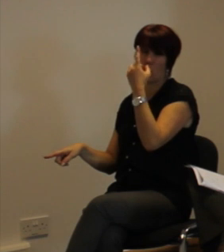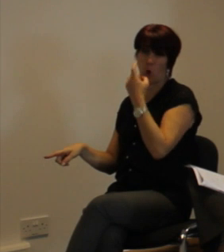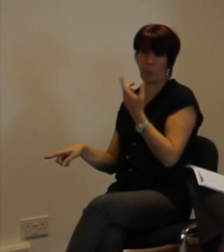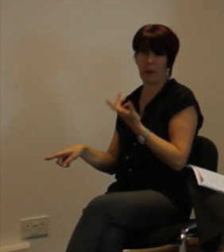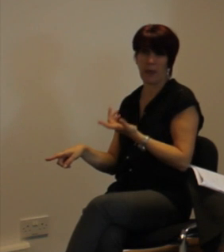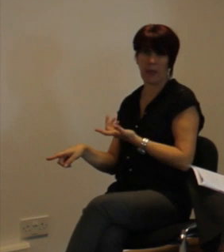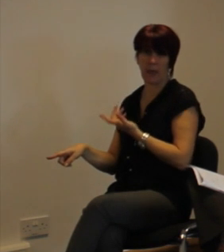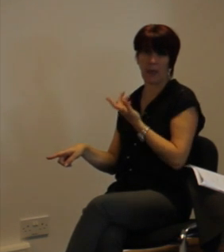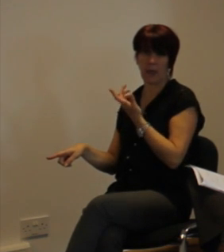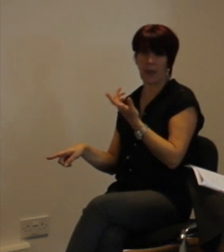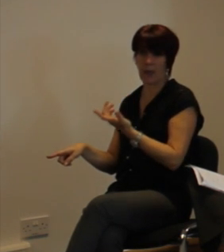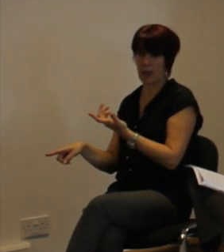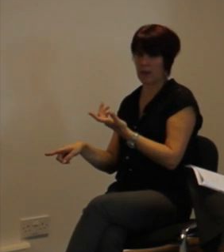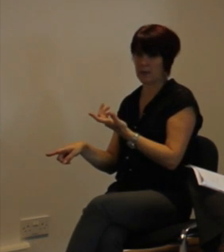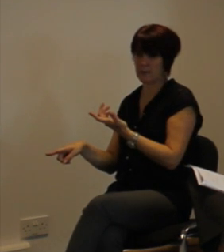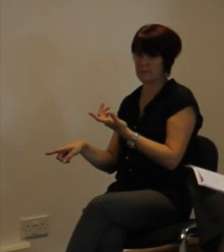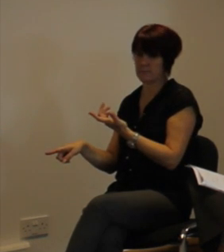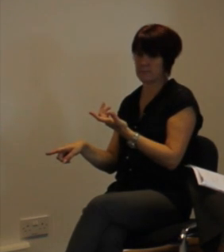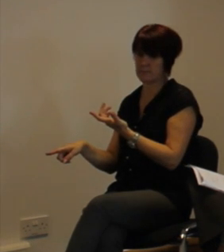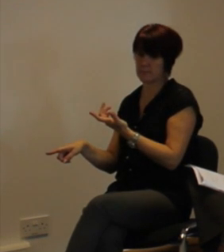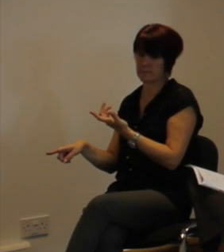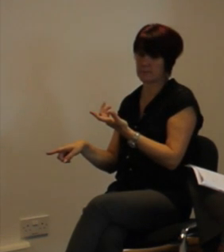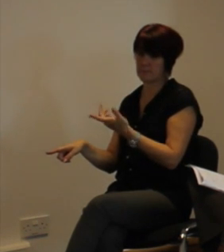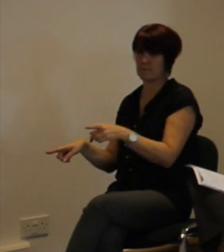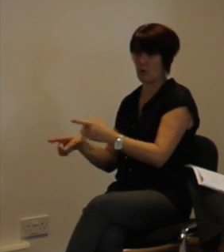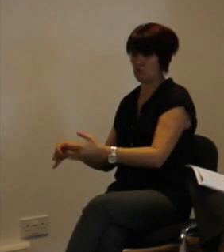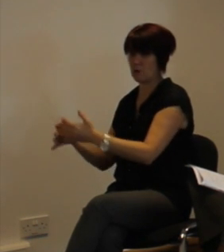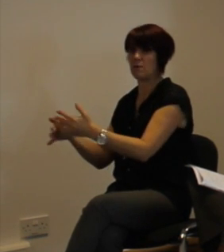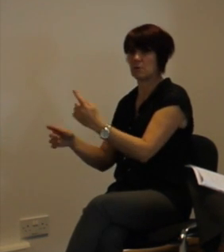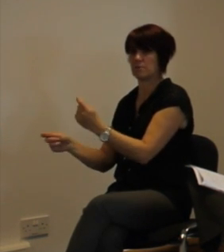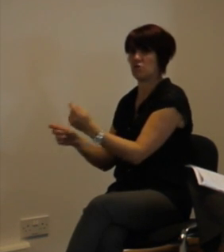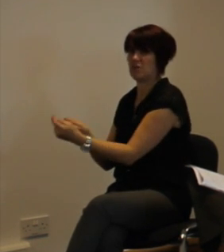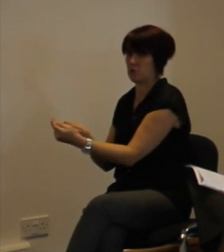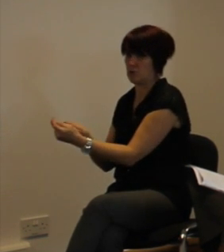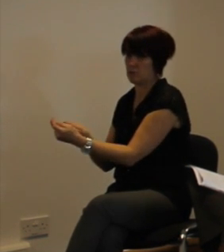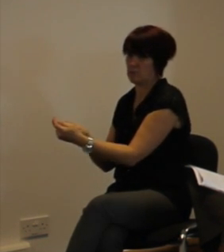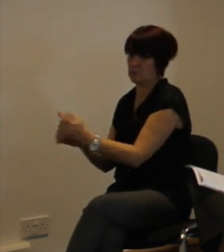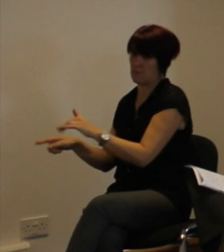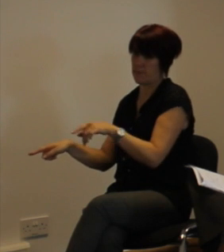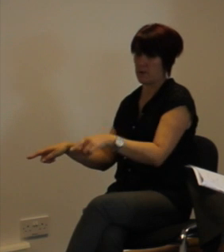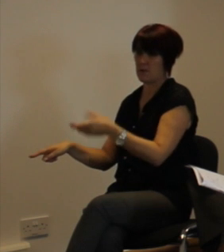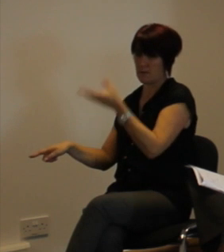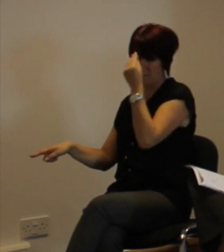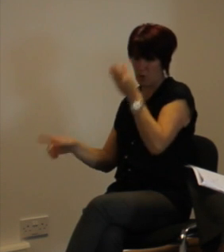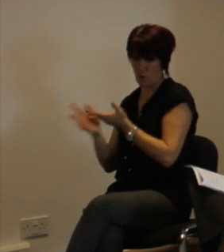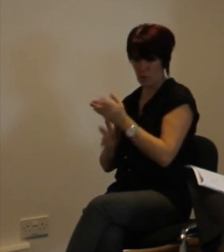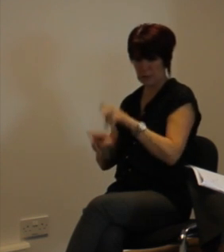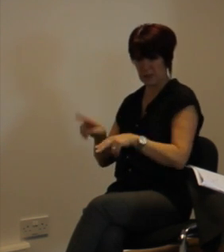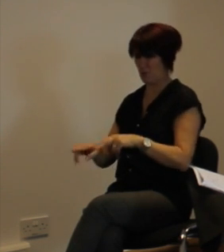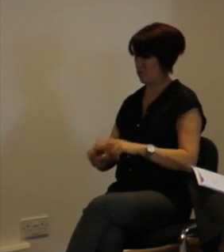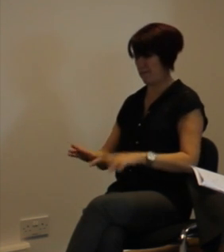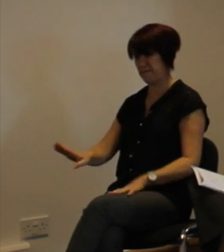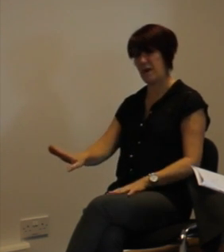in adjustments to the outcome for the learner. So we may find the learner's been disadvantaged during the assessment,